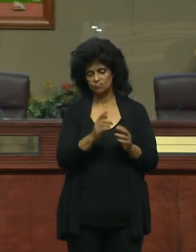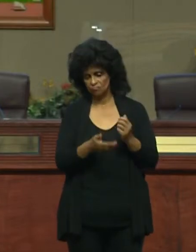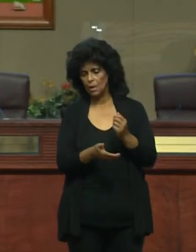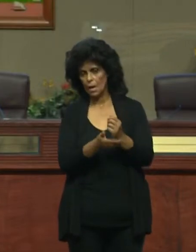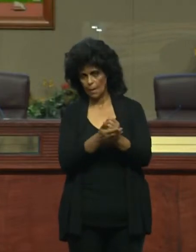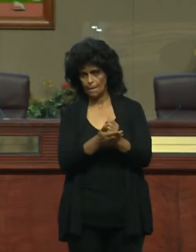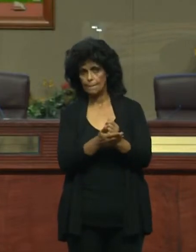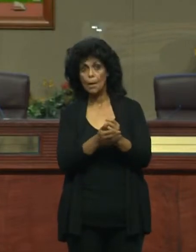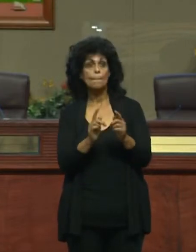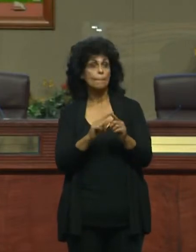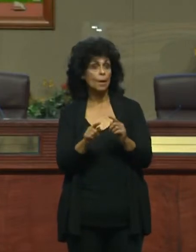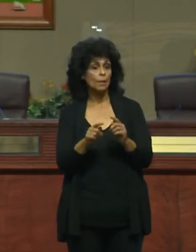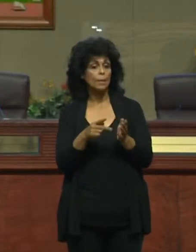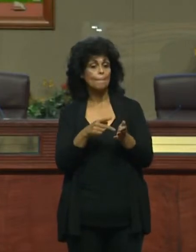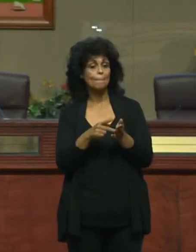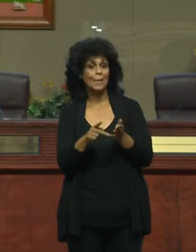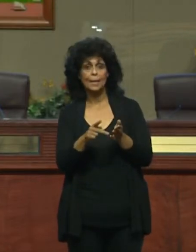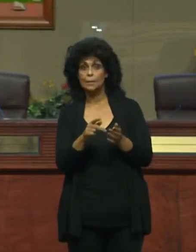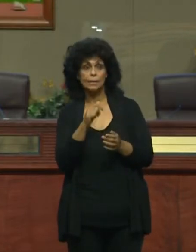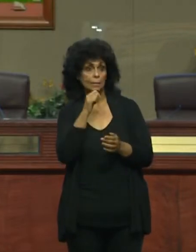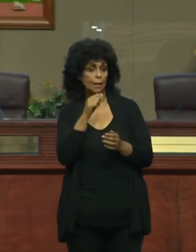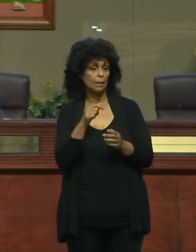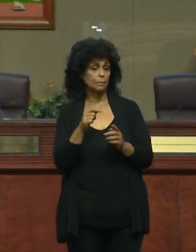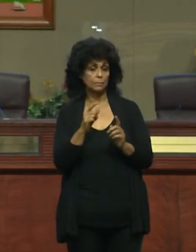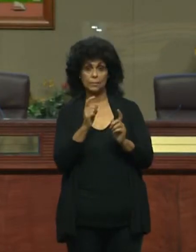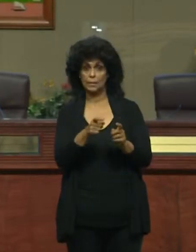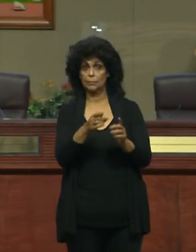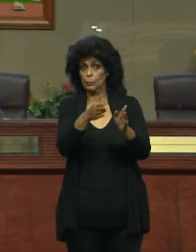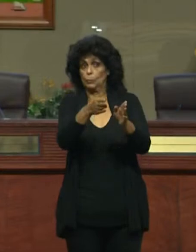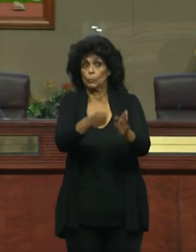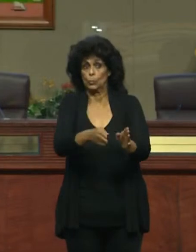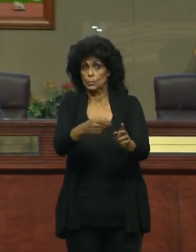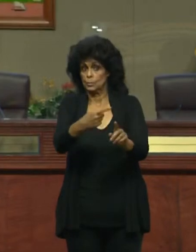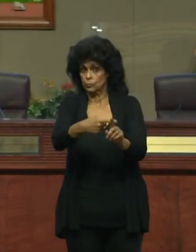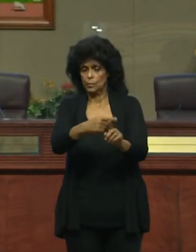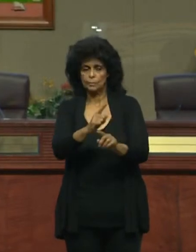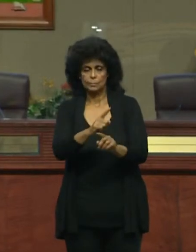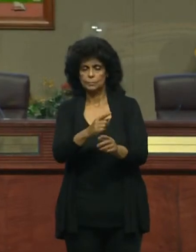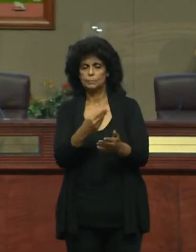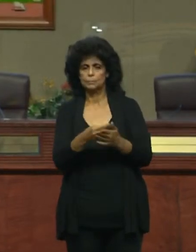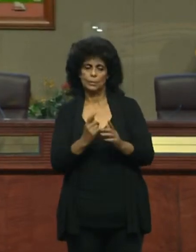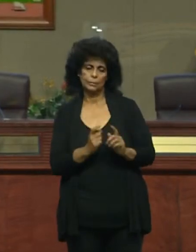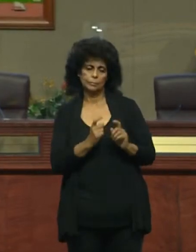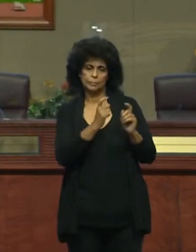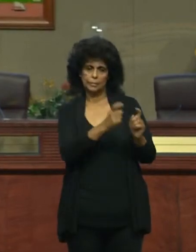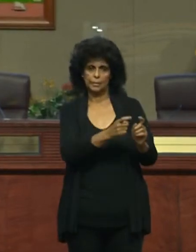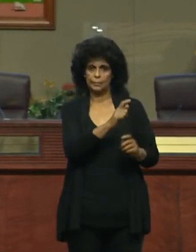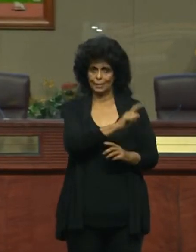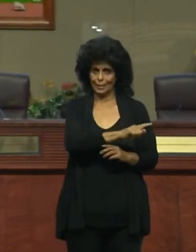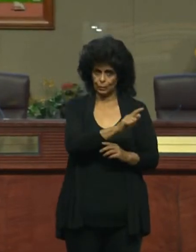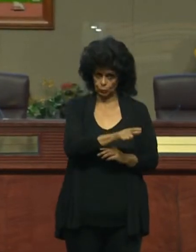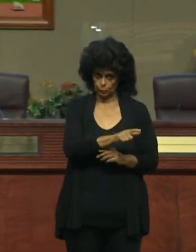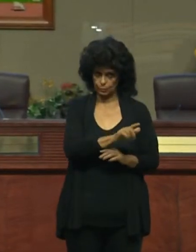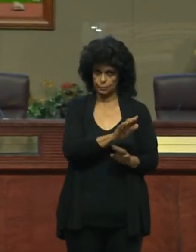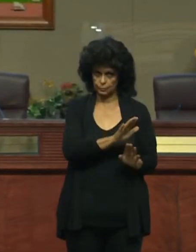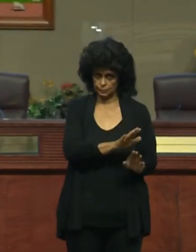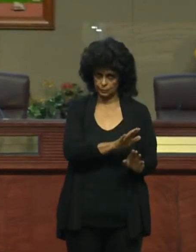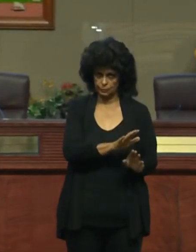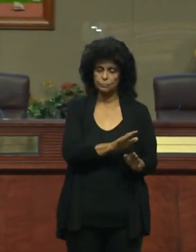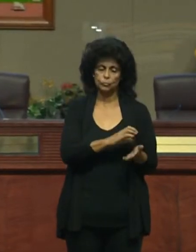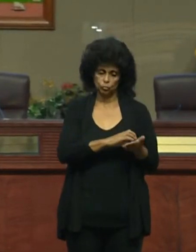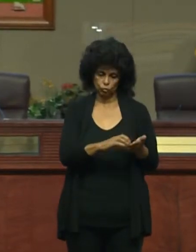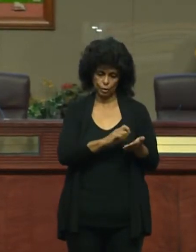paid directly to the landlord. It's my understanding with the new rental assistance program, there may